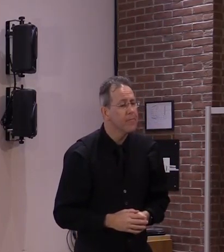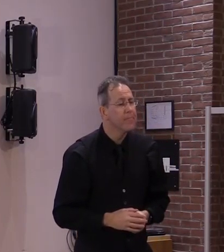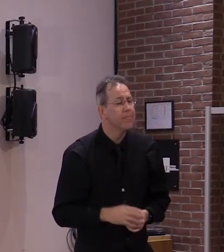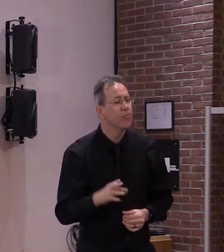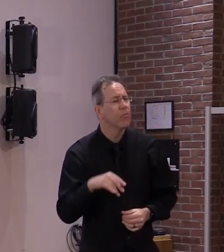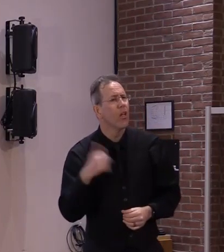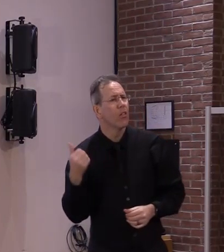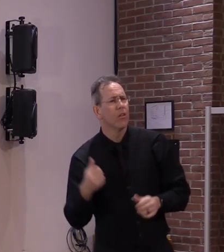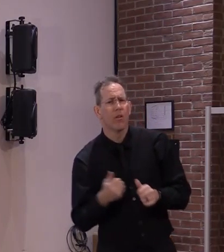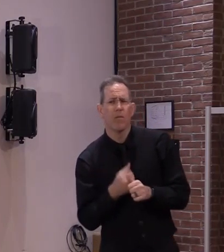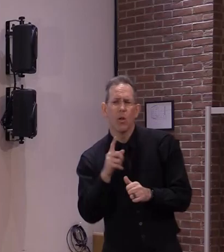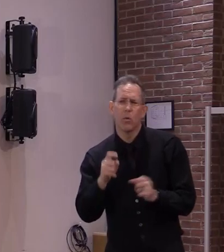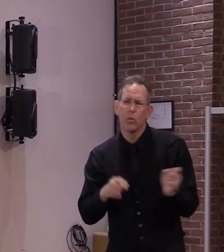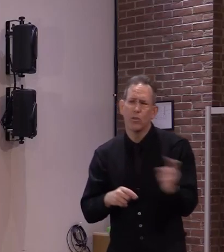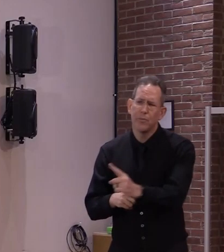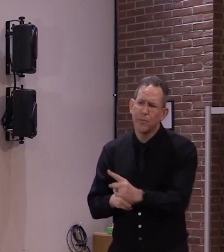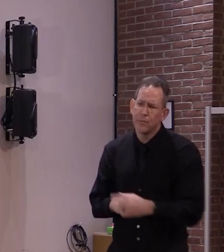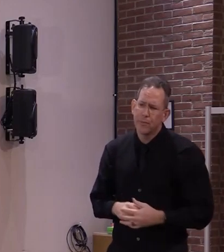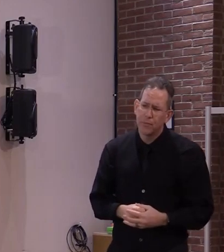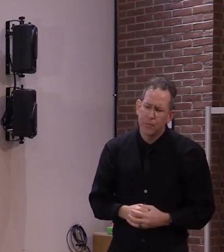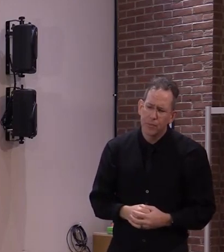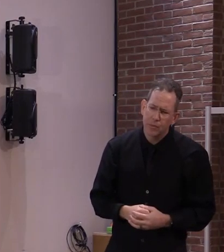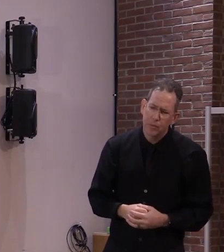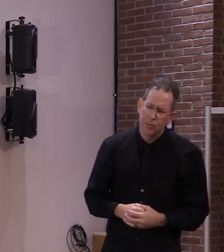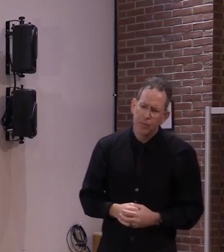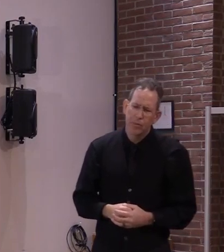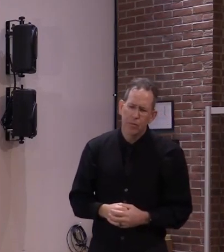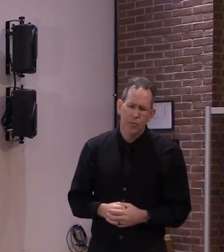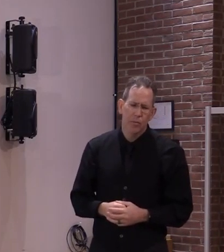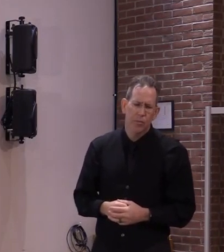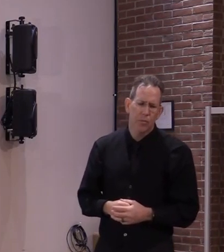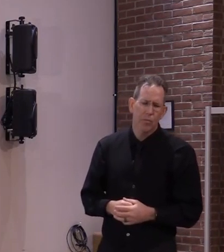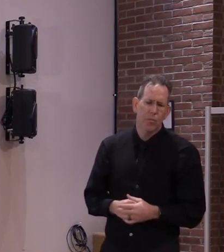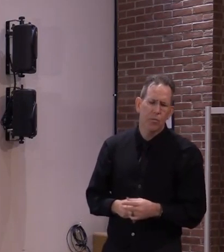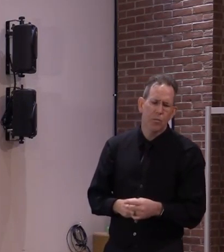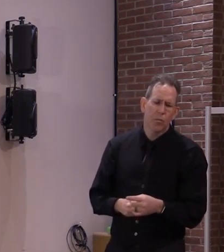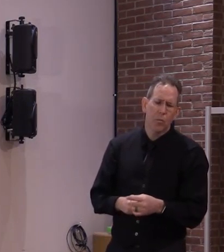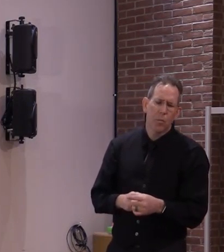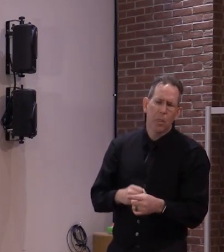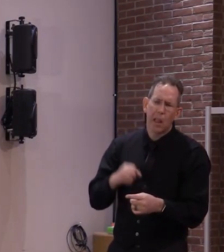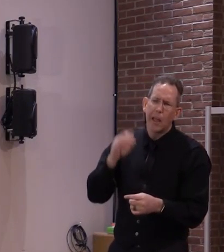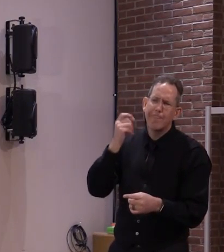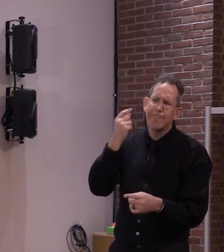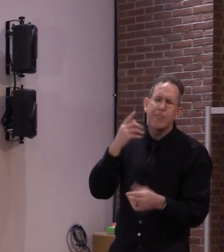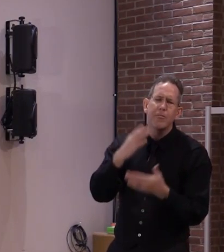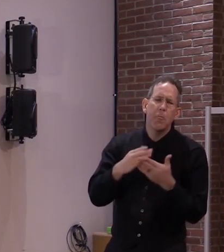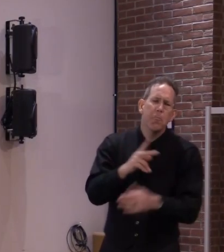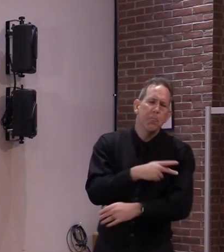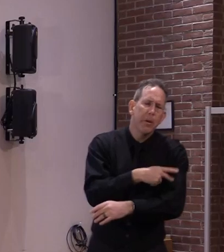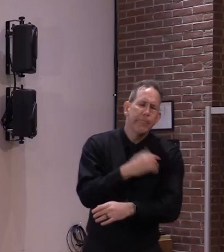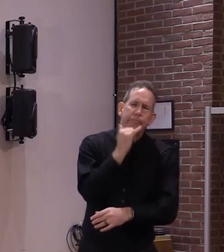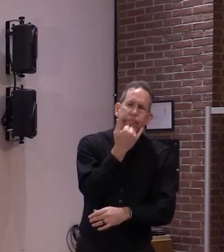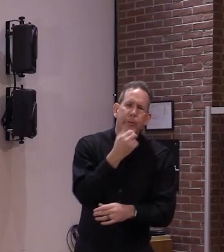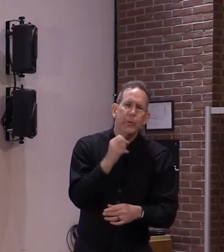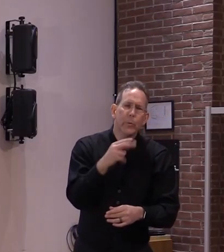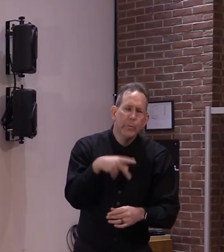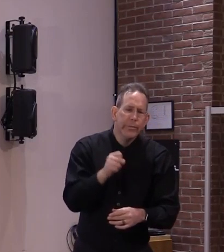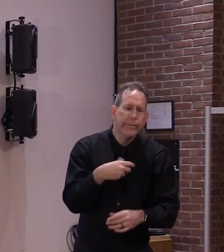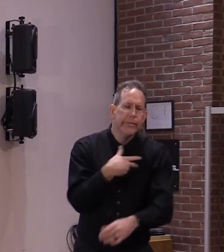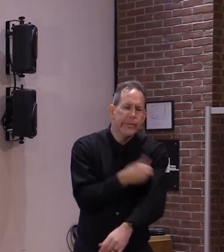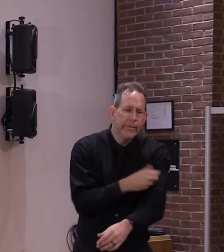Joe Sixpack trying to cut the line? I mean, we understand maybe some residents want to cut the line, but when a